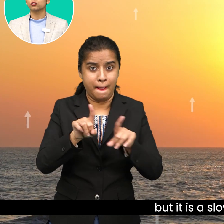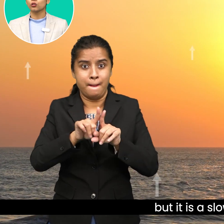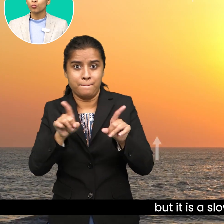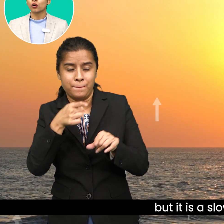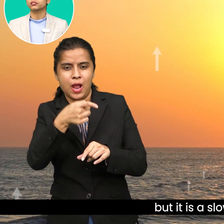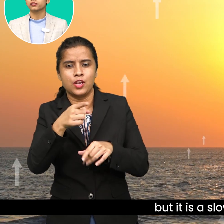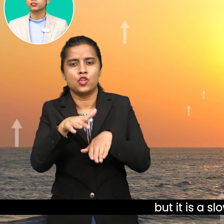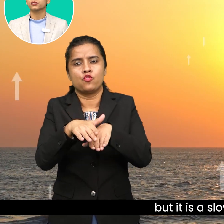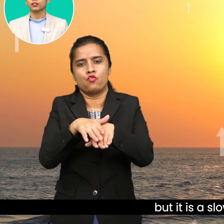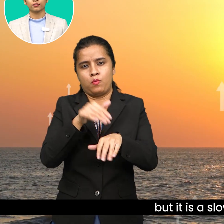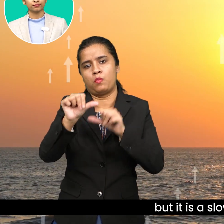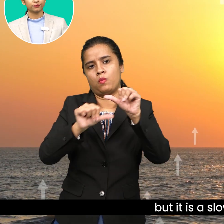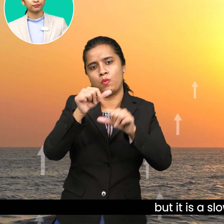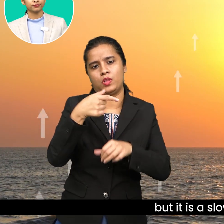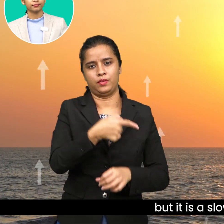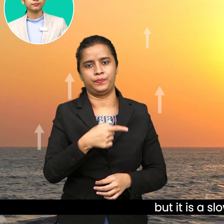is a slow process.